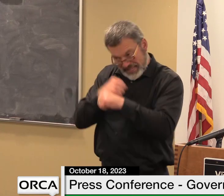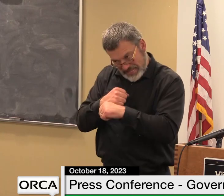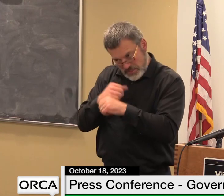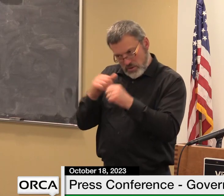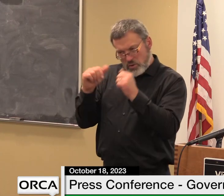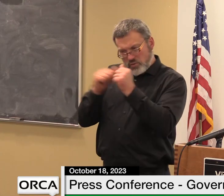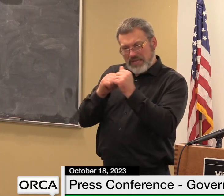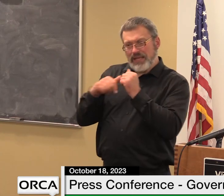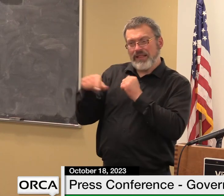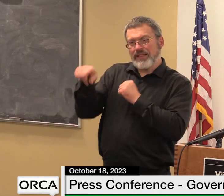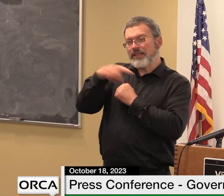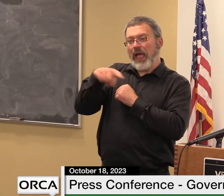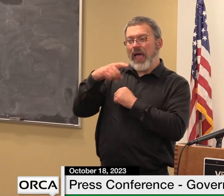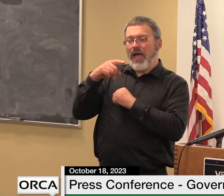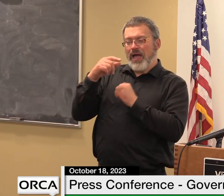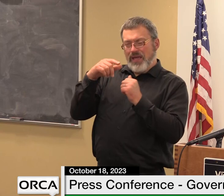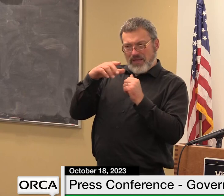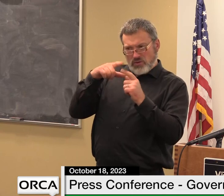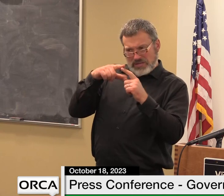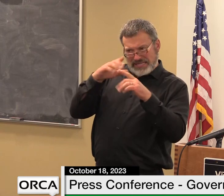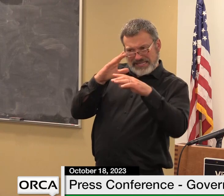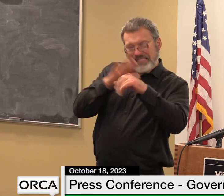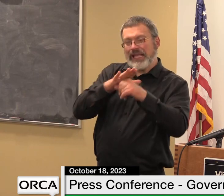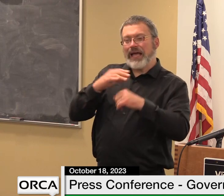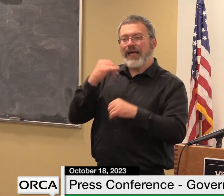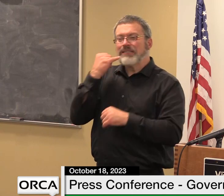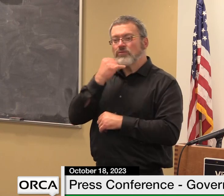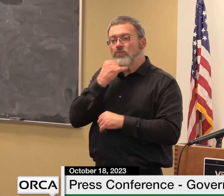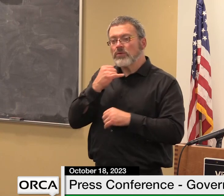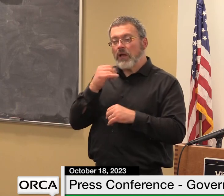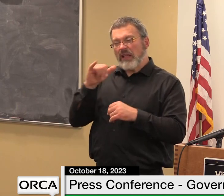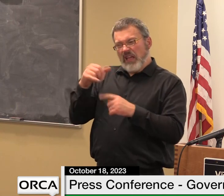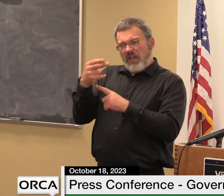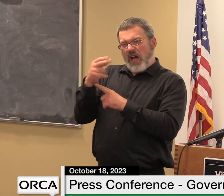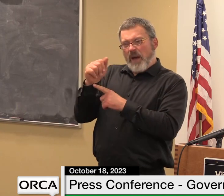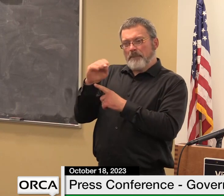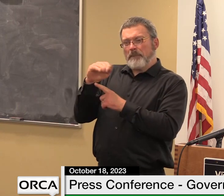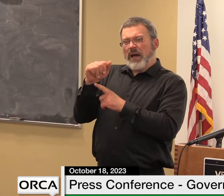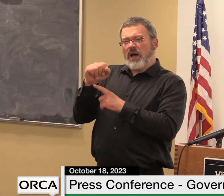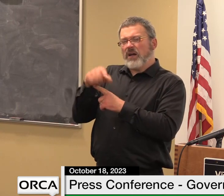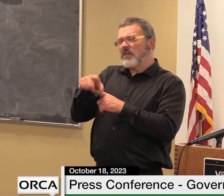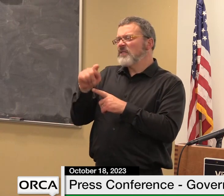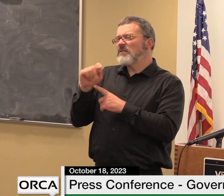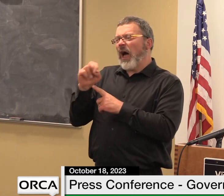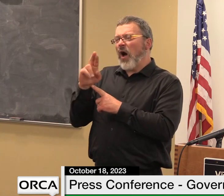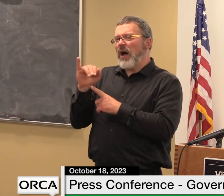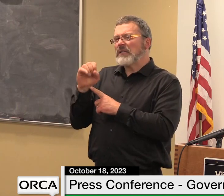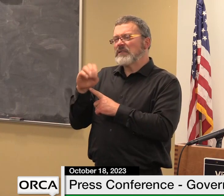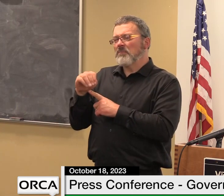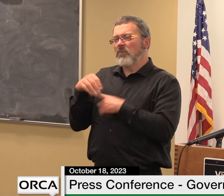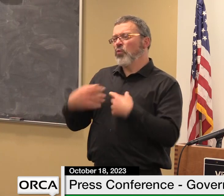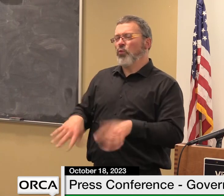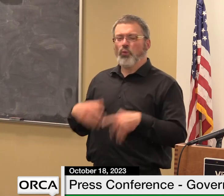with is with Hamas, a terrorist organization. So